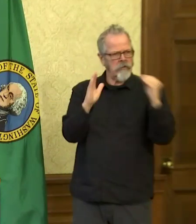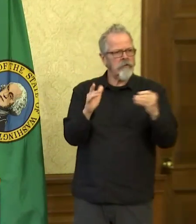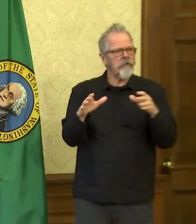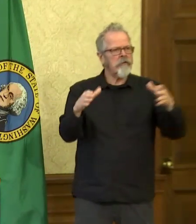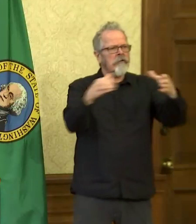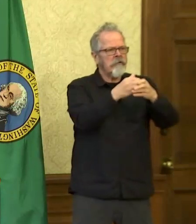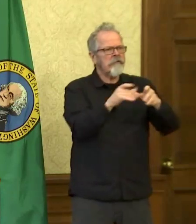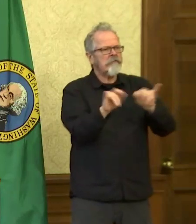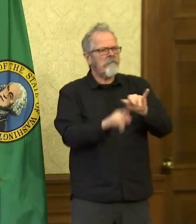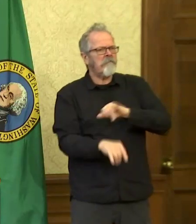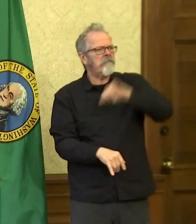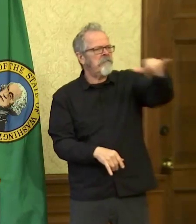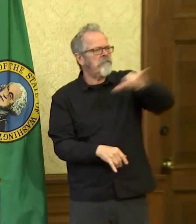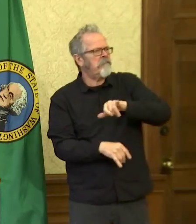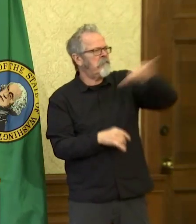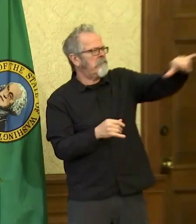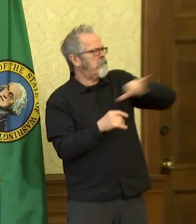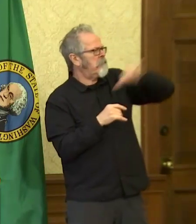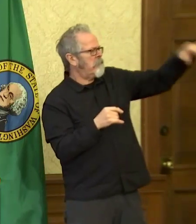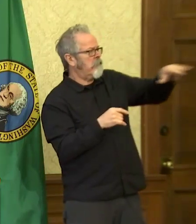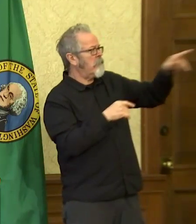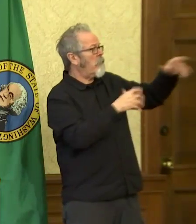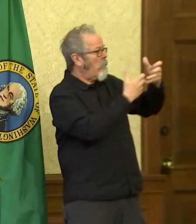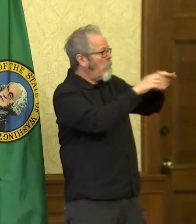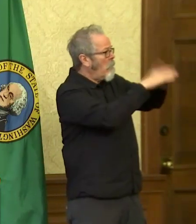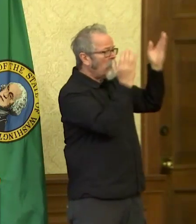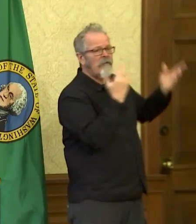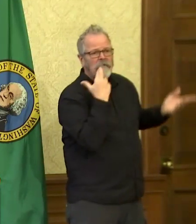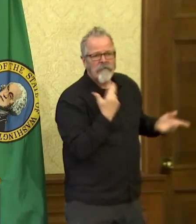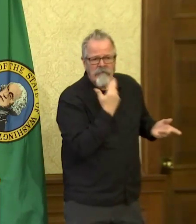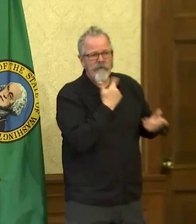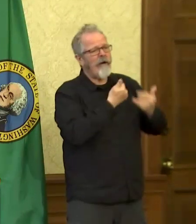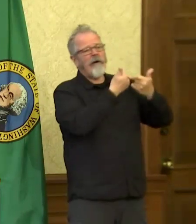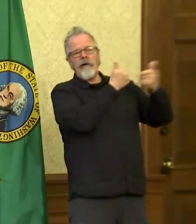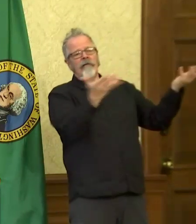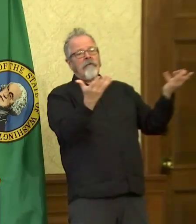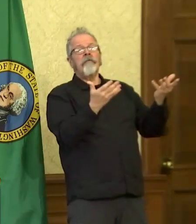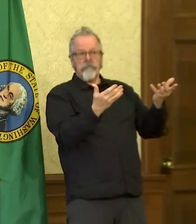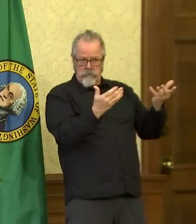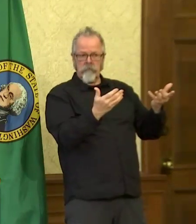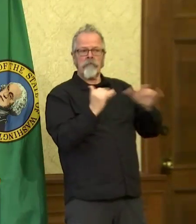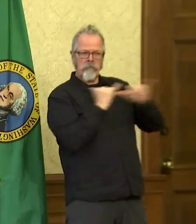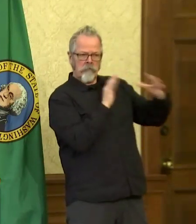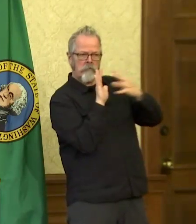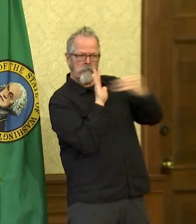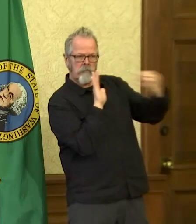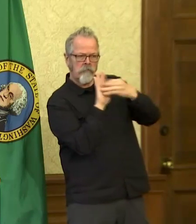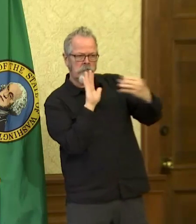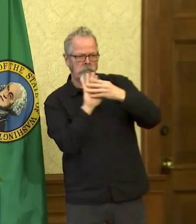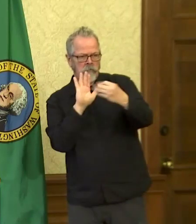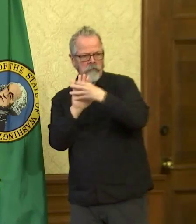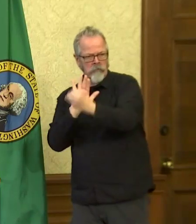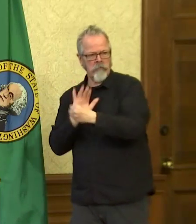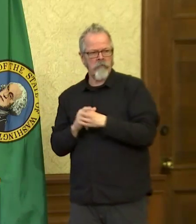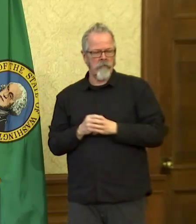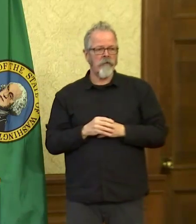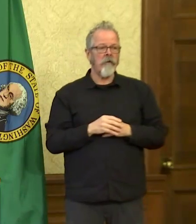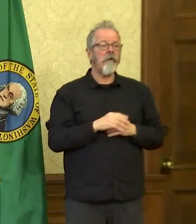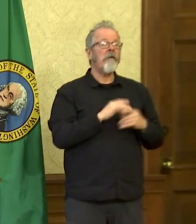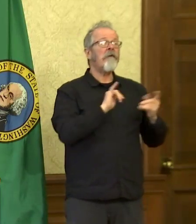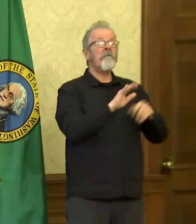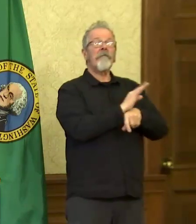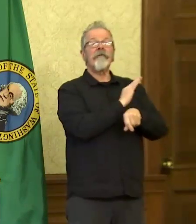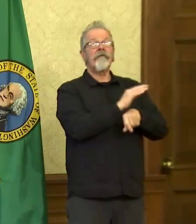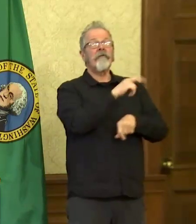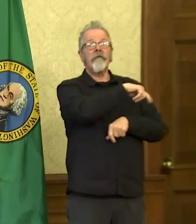will reopen. We can't make decisions based on arbitrary dates. We need to make it on real